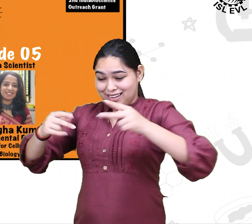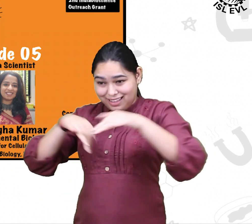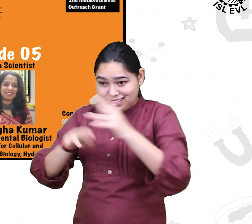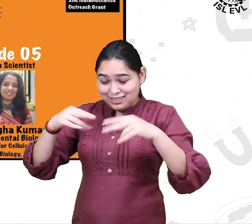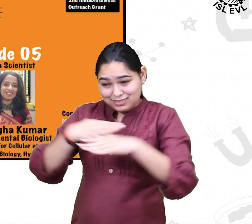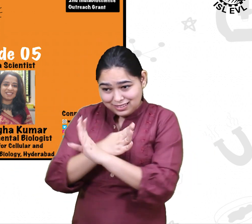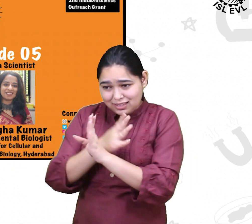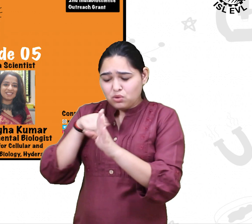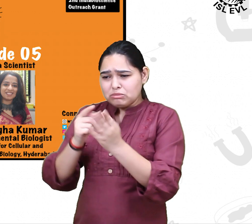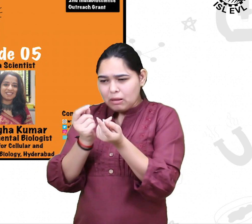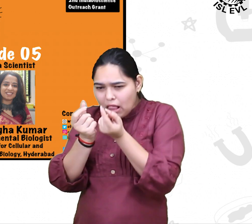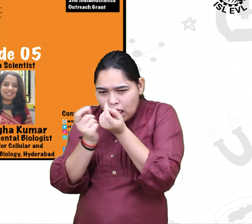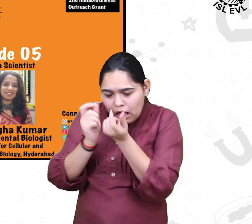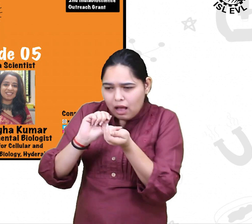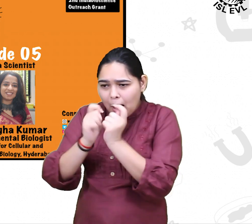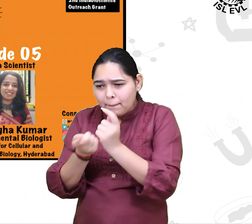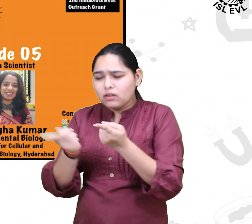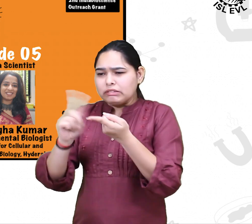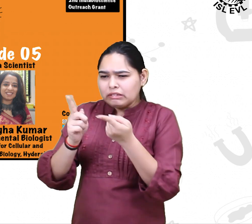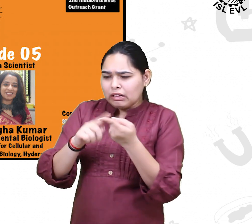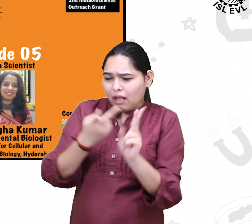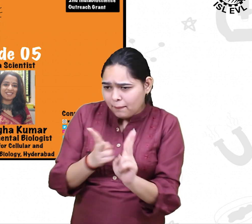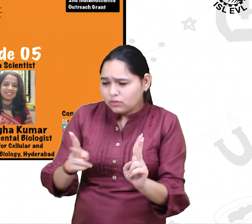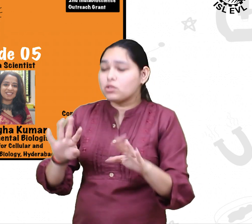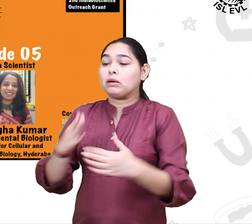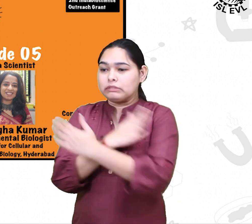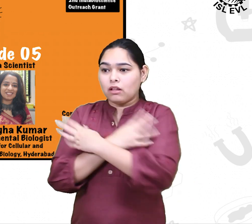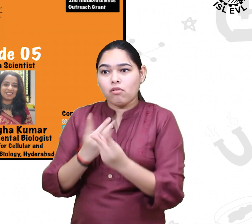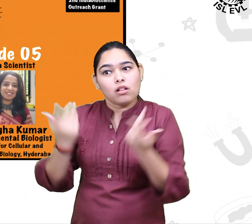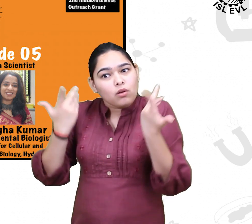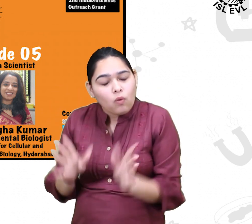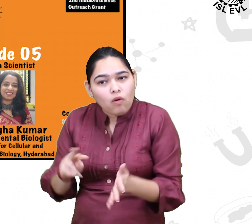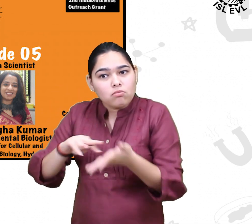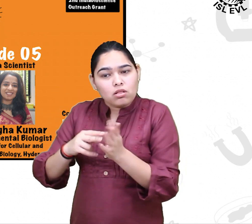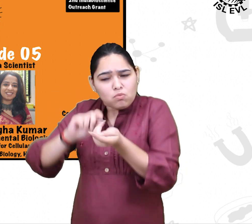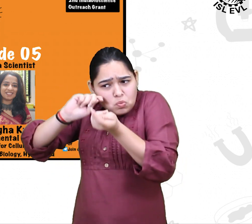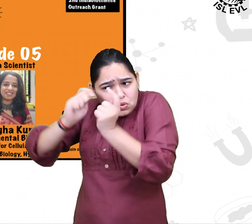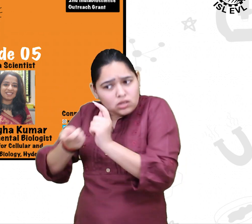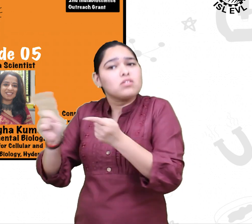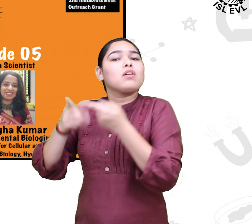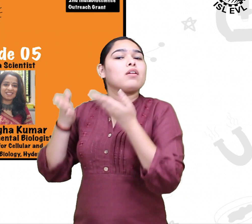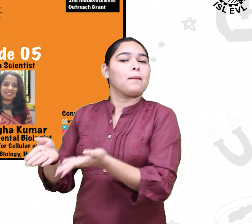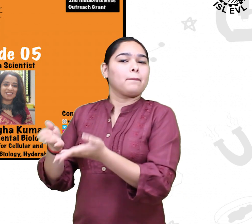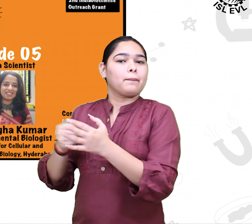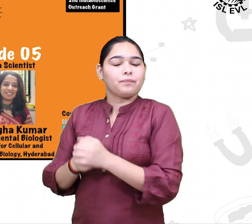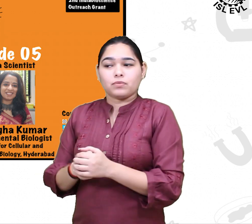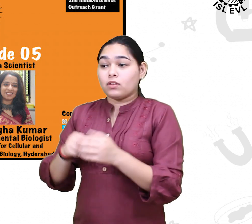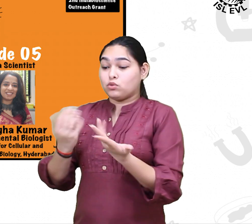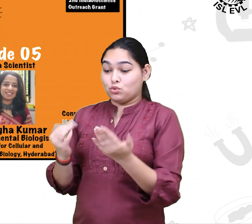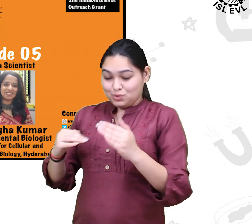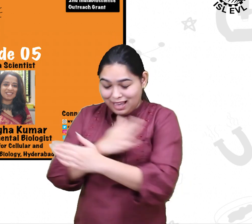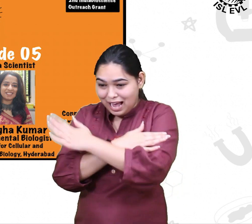tells their body to develop limbs. As a result of this mutation, these snakes did not